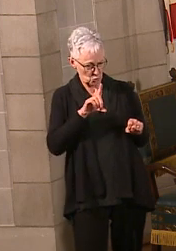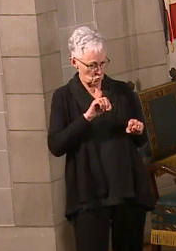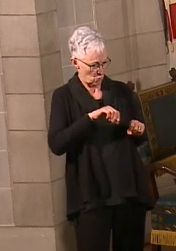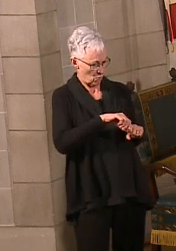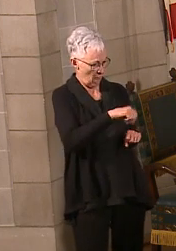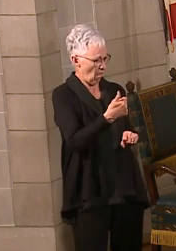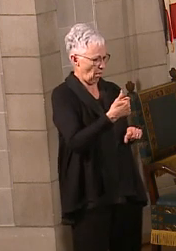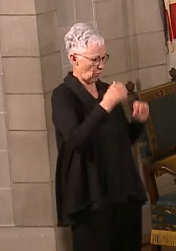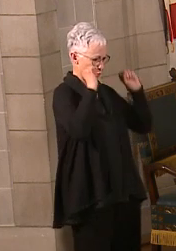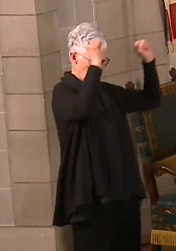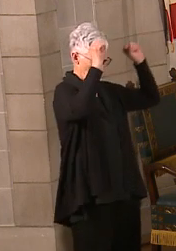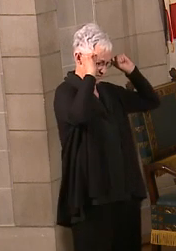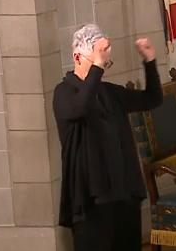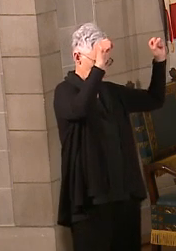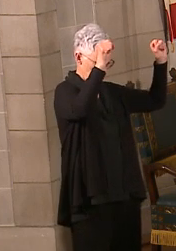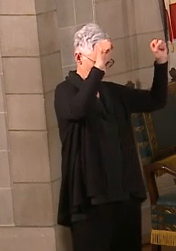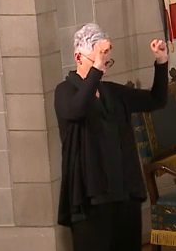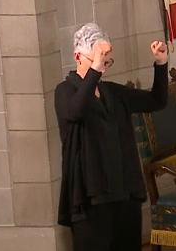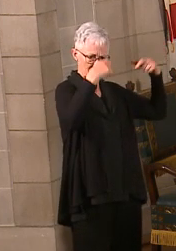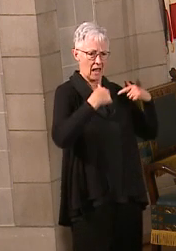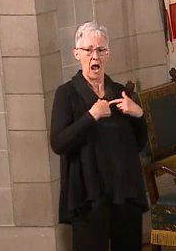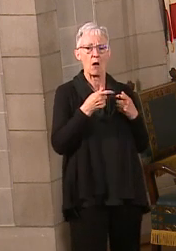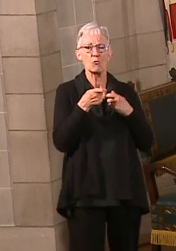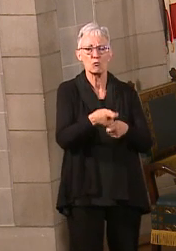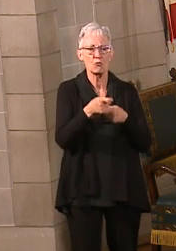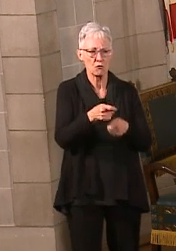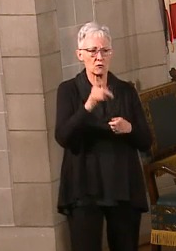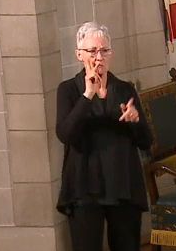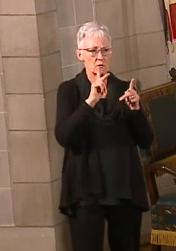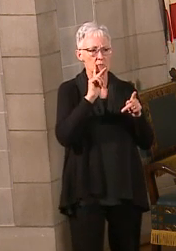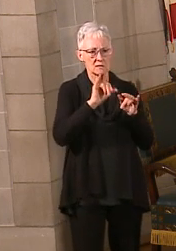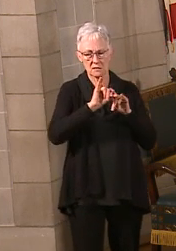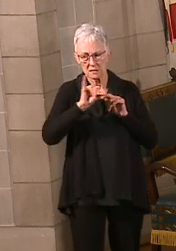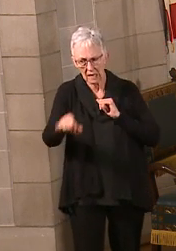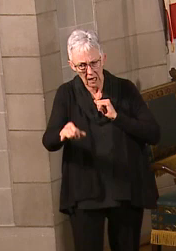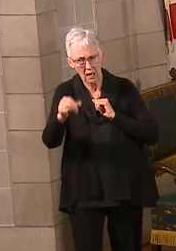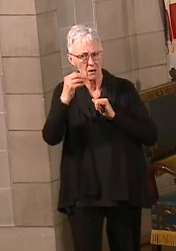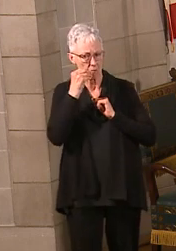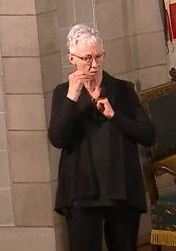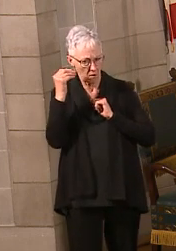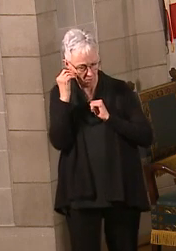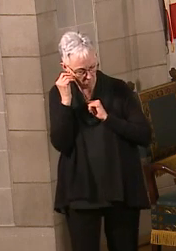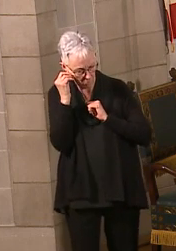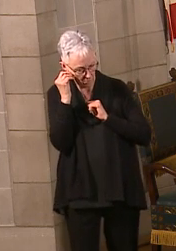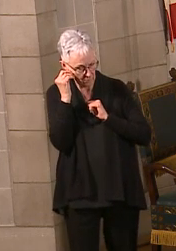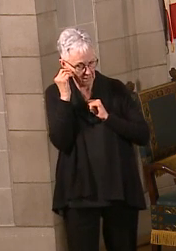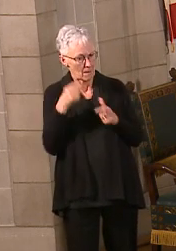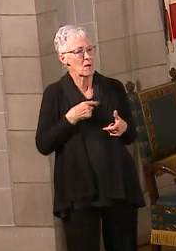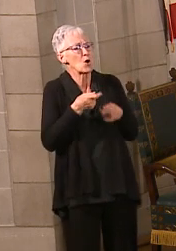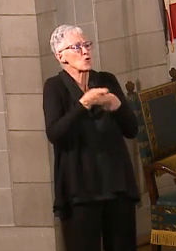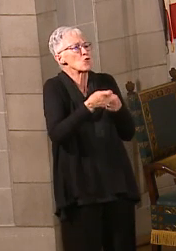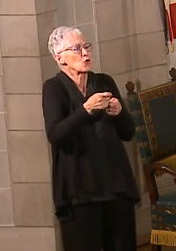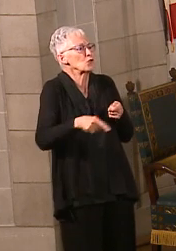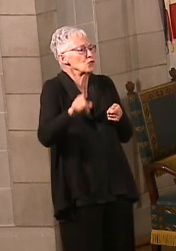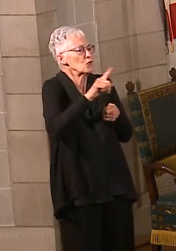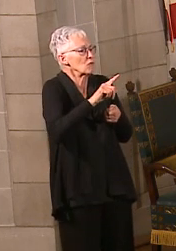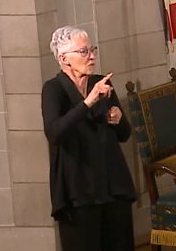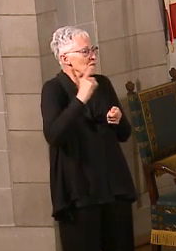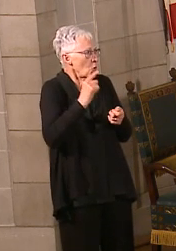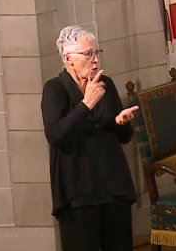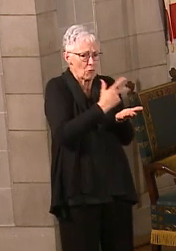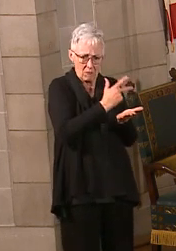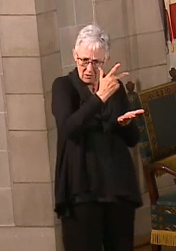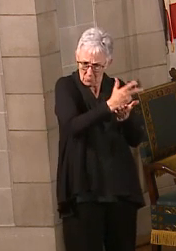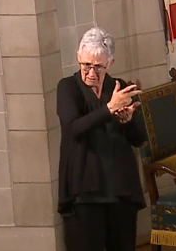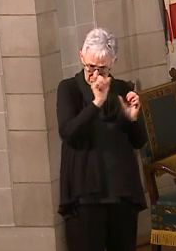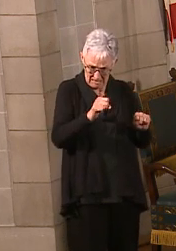healthy? That's what I would urge people to really think about. How can I, for the next 3 weeks, can I give up my golf game to help slow the